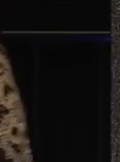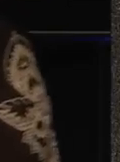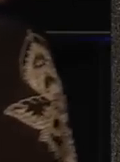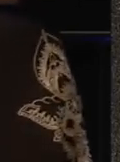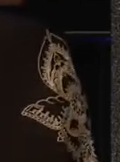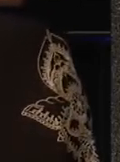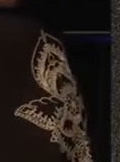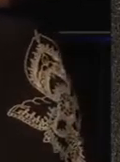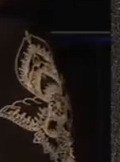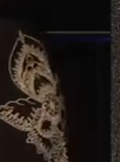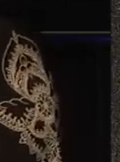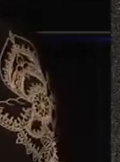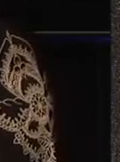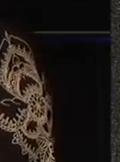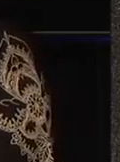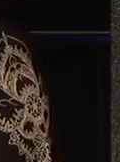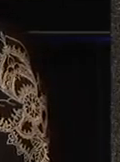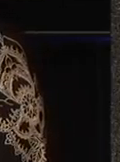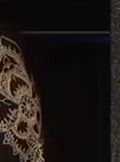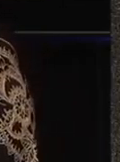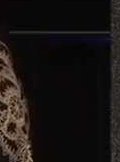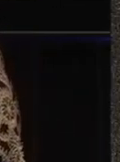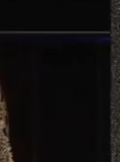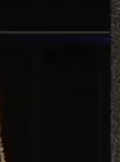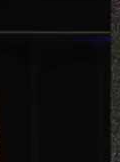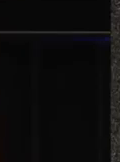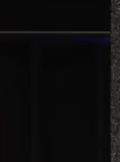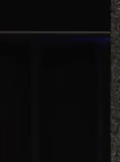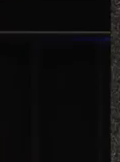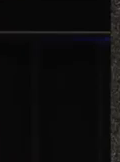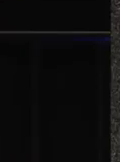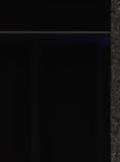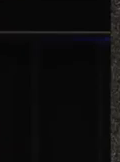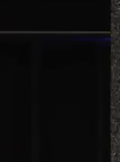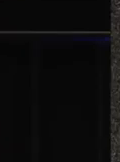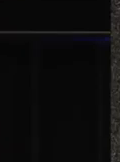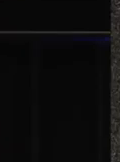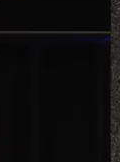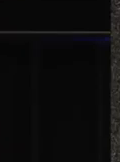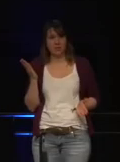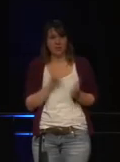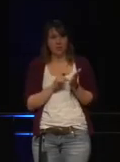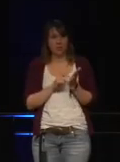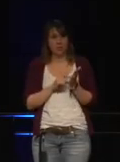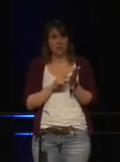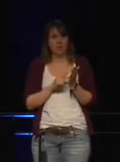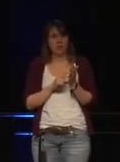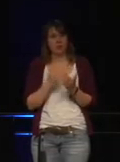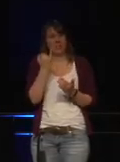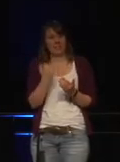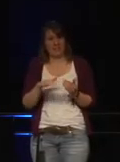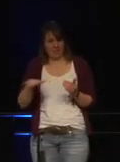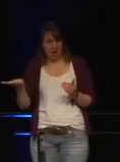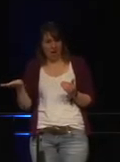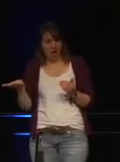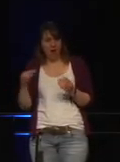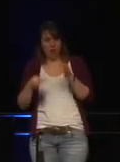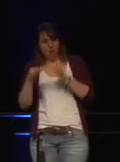now I'm already talking a lot about this, why I'm explaining to now.